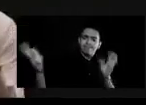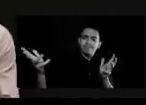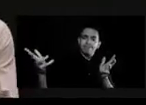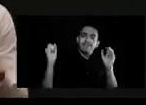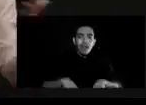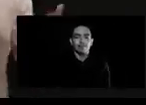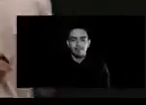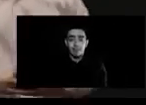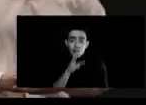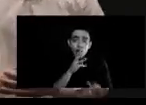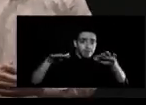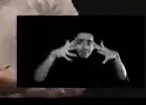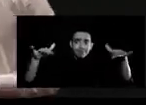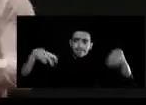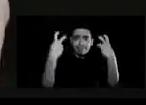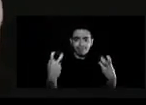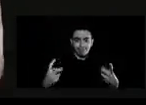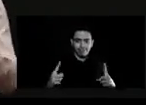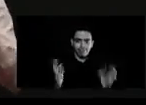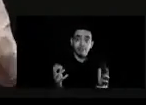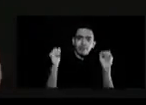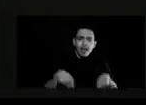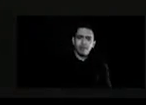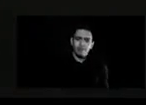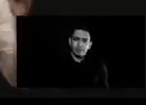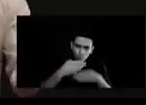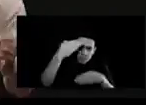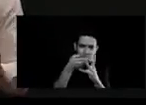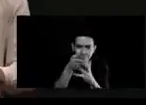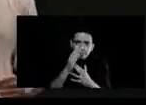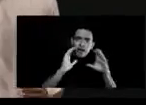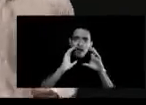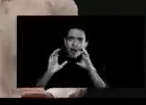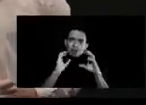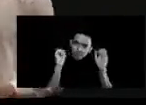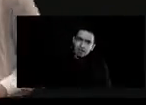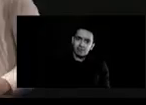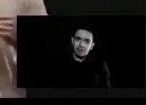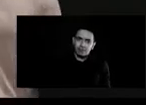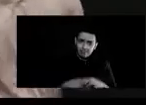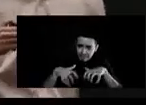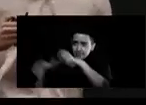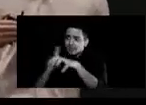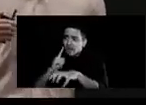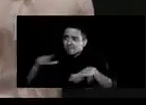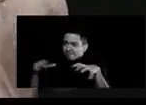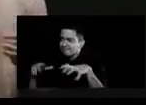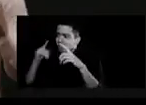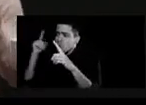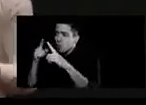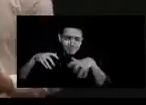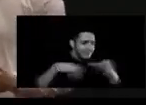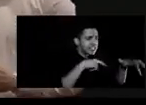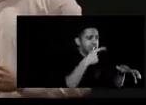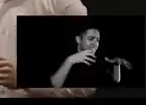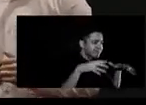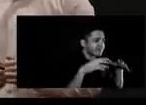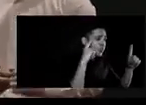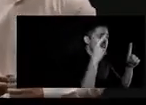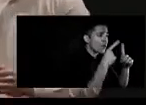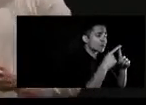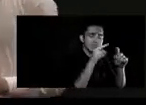afar, underwater, and even through windows. Millions of people out there in the world that are living their daily lives like you and I, striving for